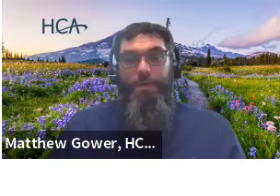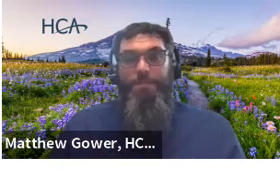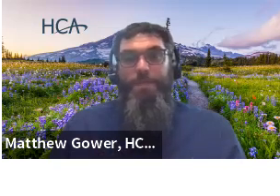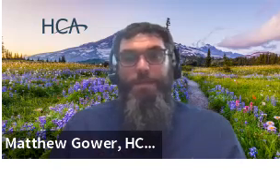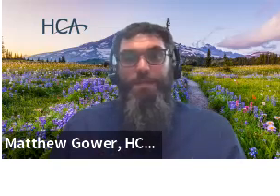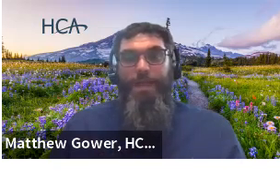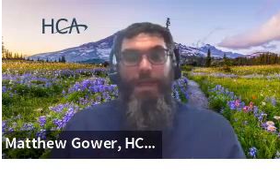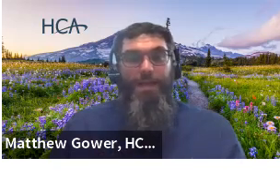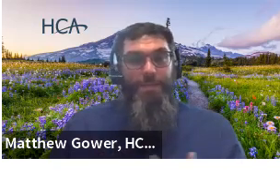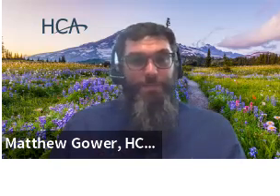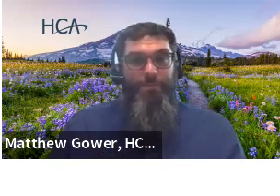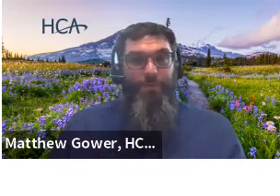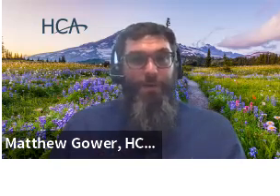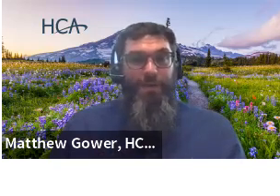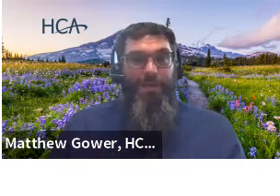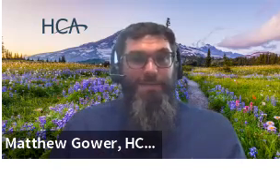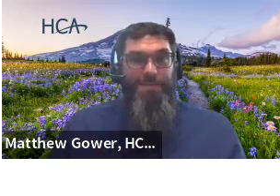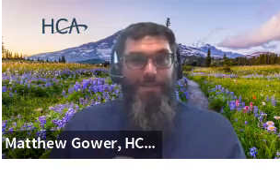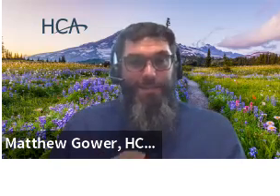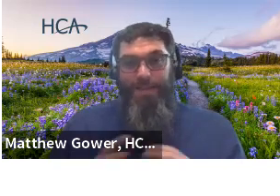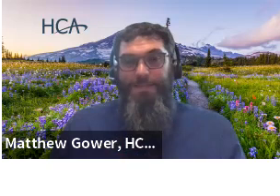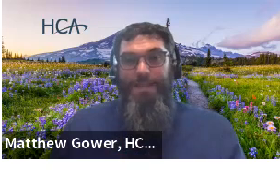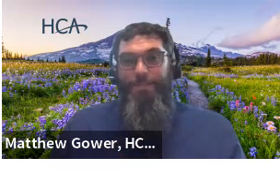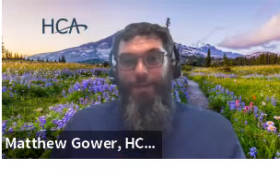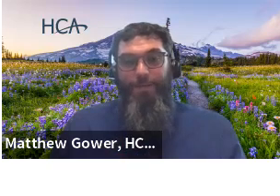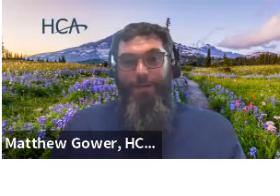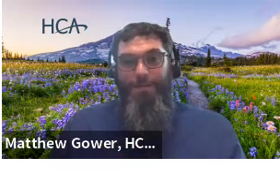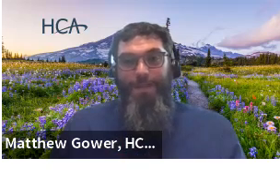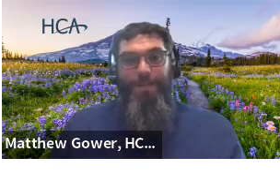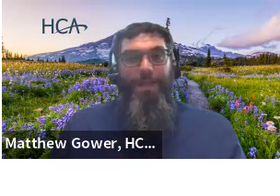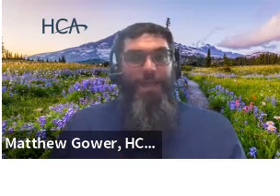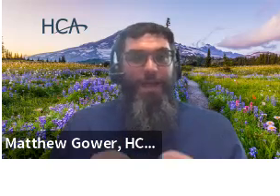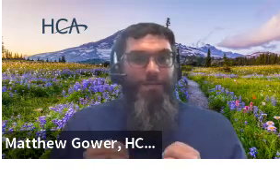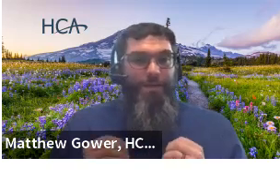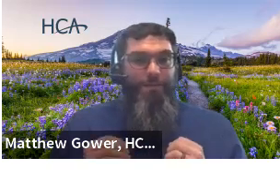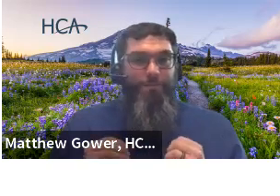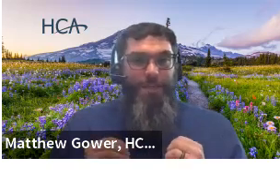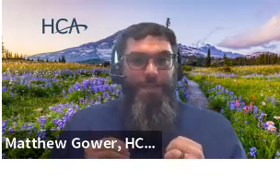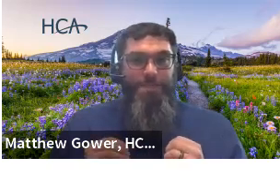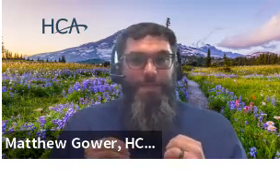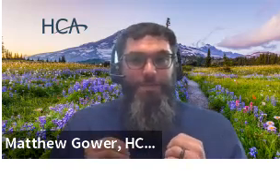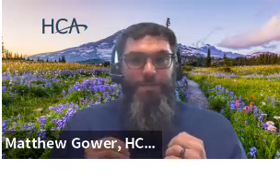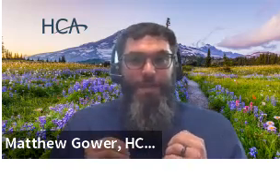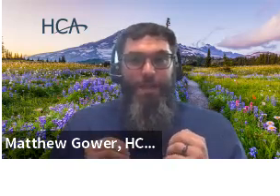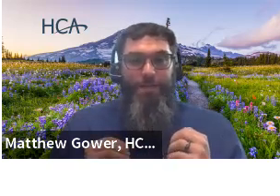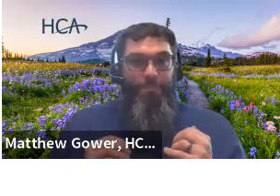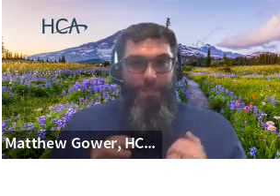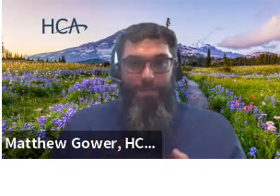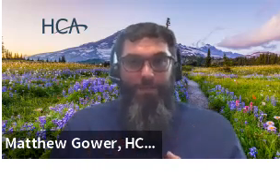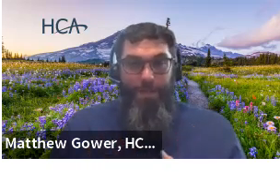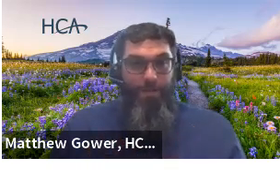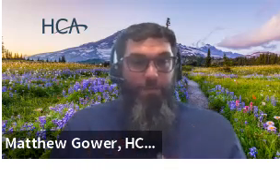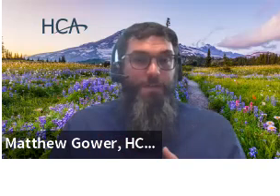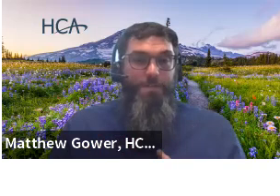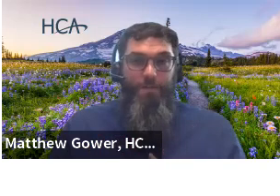crisis response because, as mentioned before, it's not the same anywhere in the state. A lot of teams use